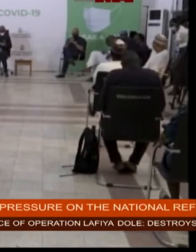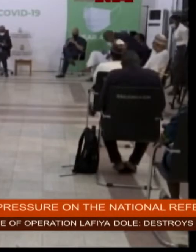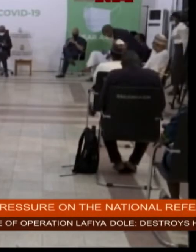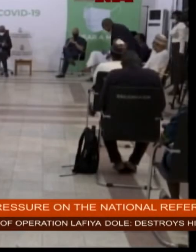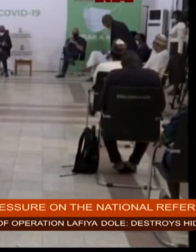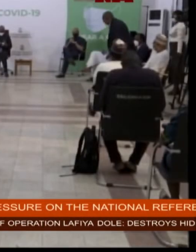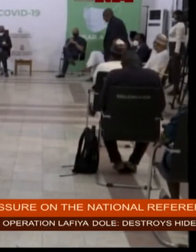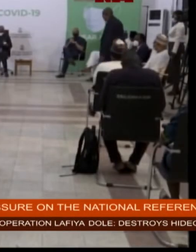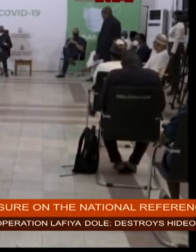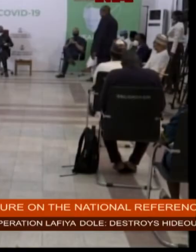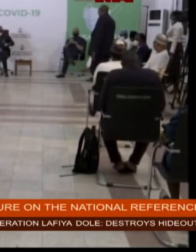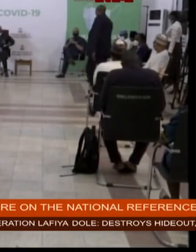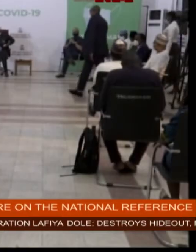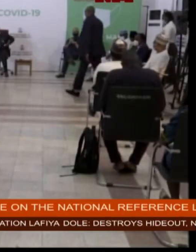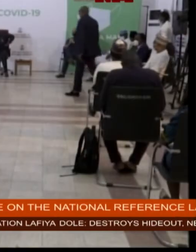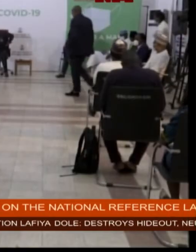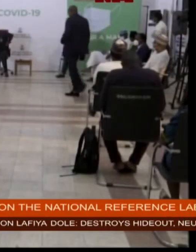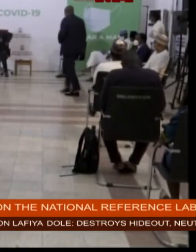podium. Thank you, sir.